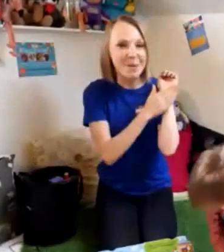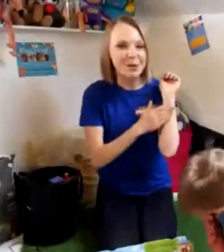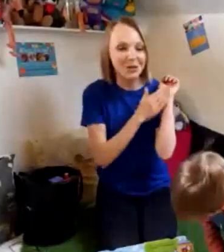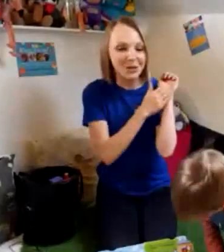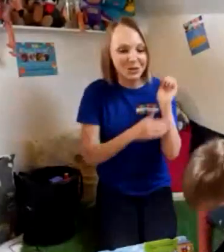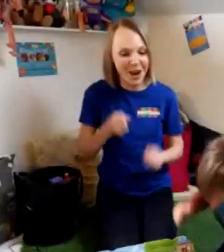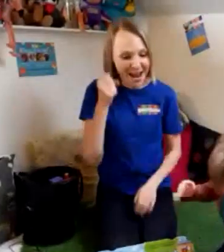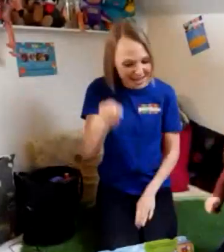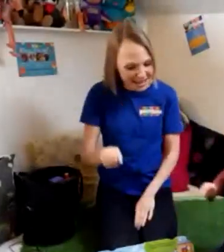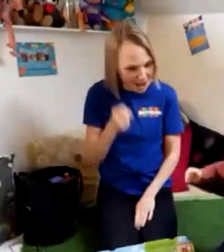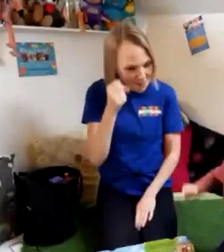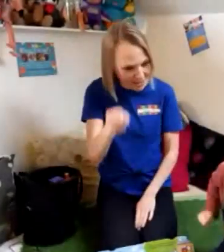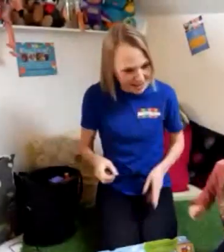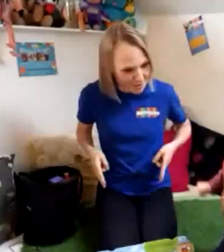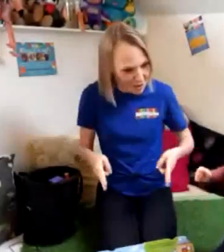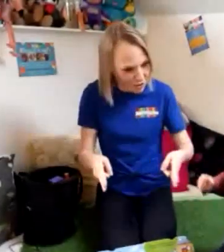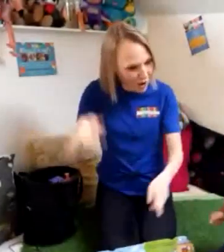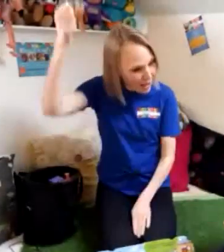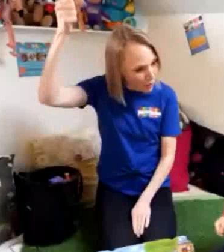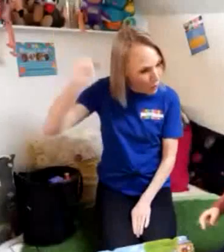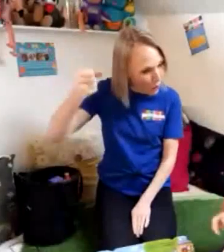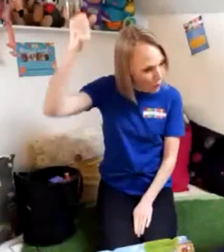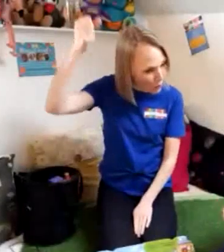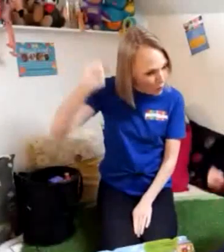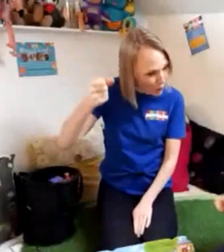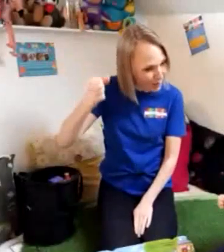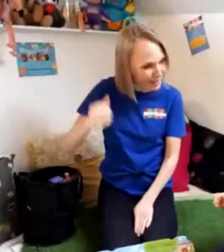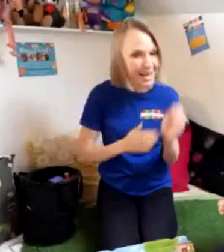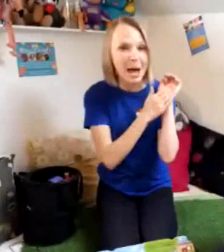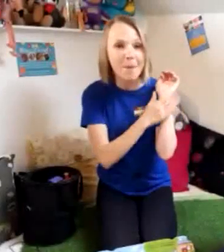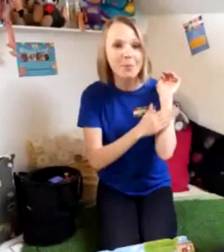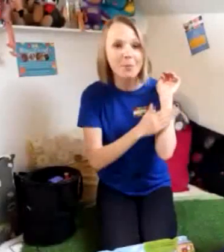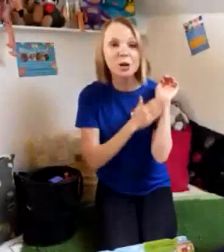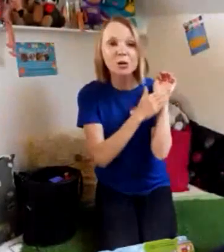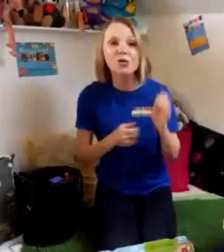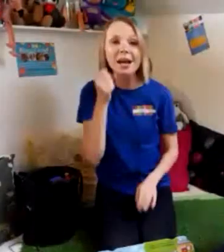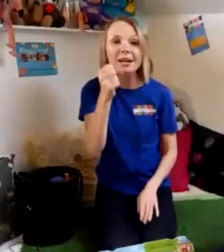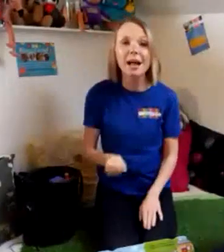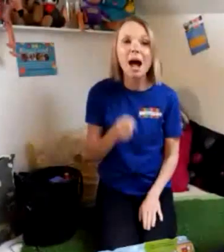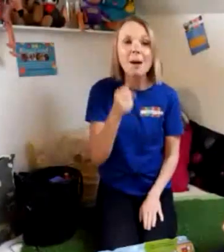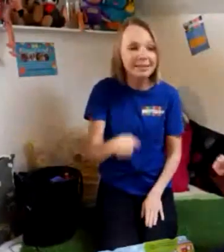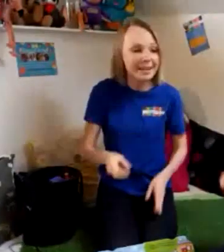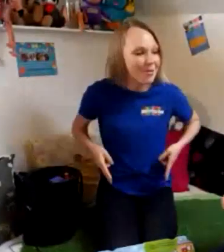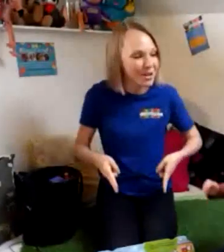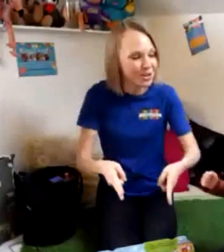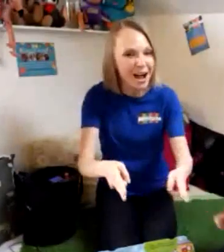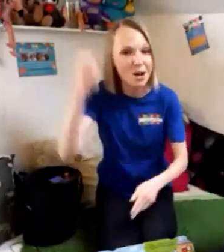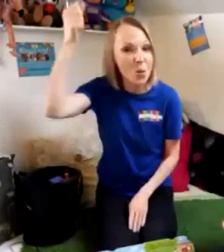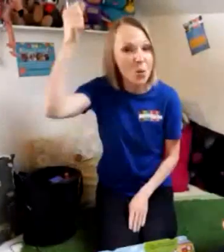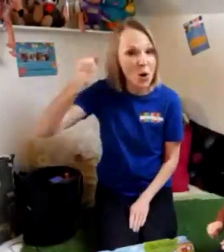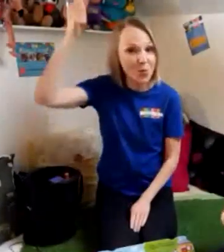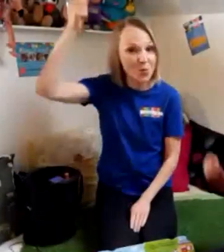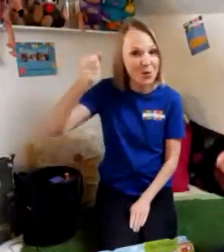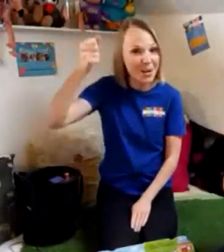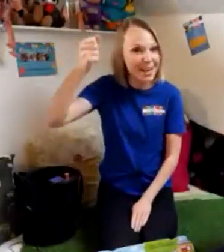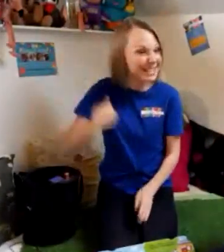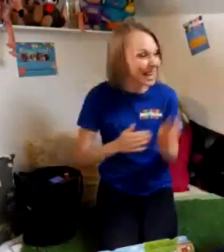blue train coming down the track. Woo woo! See the blue train is coming down the track. Woo woo! See the